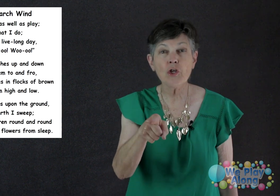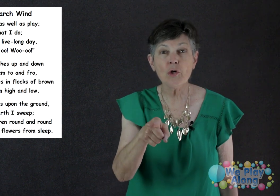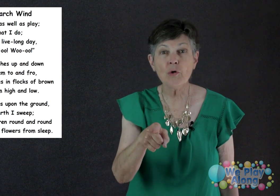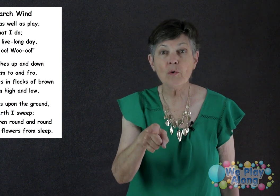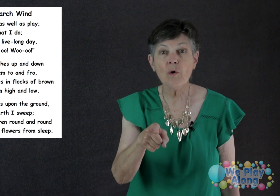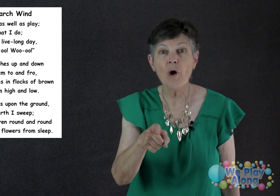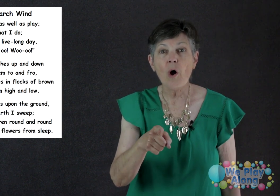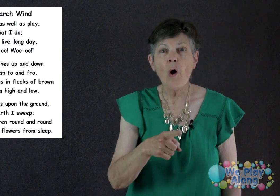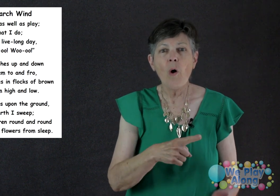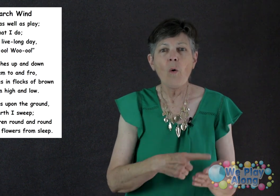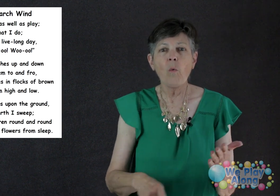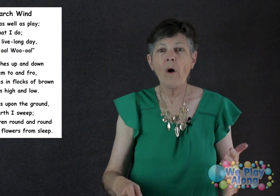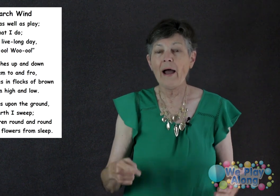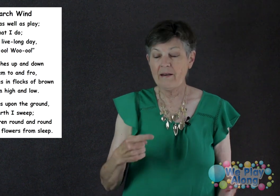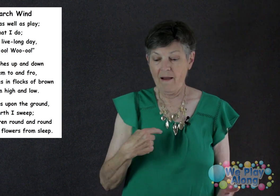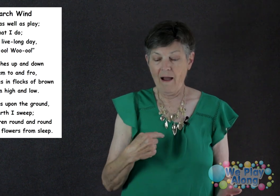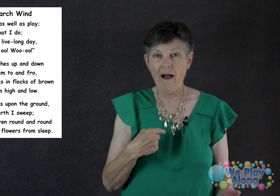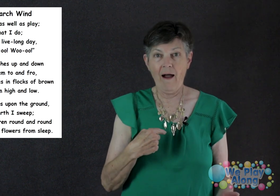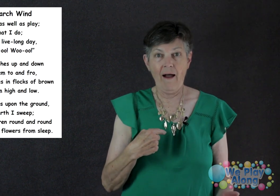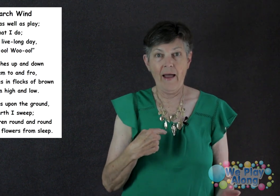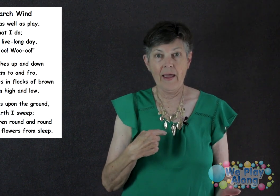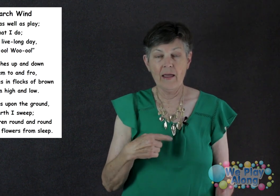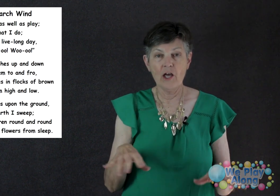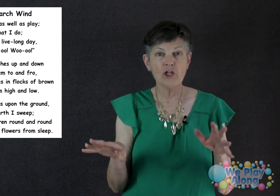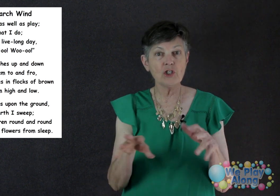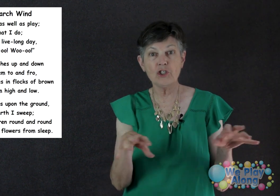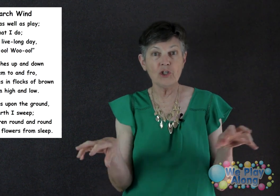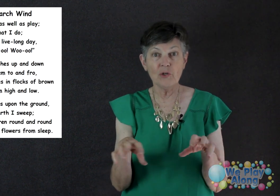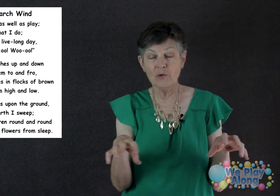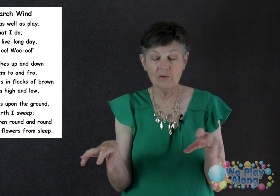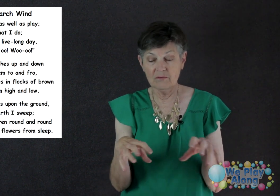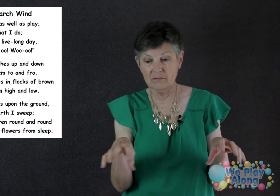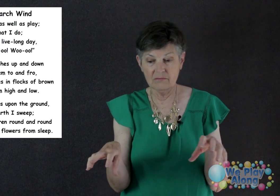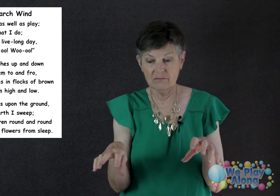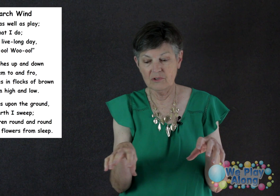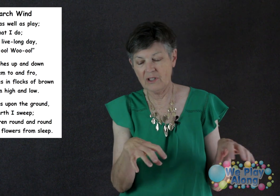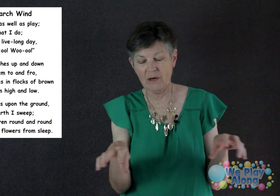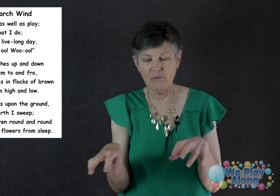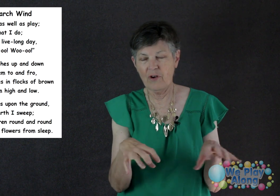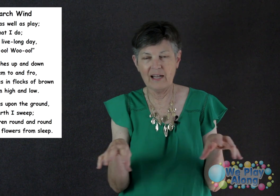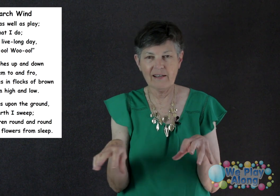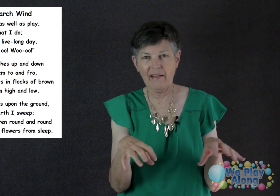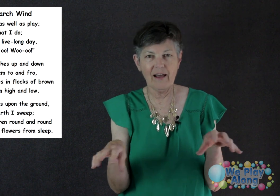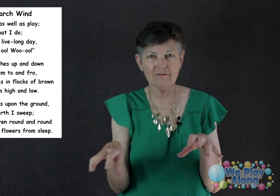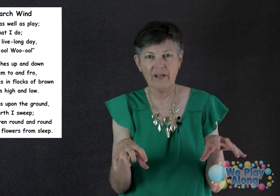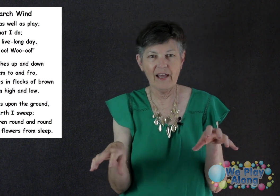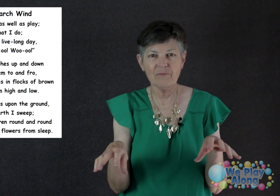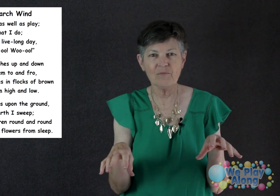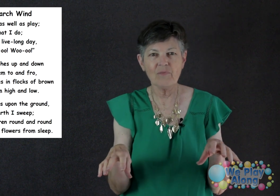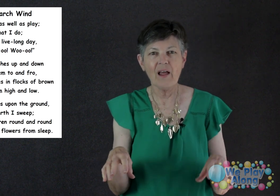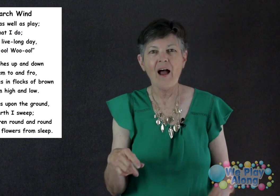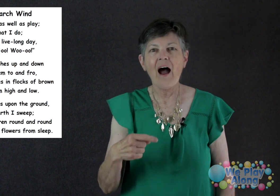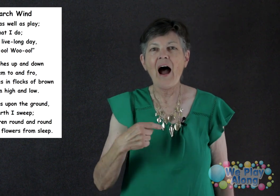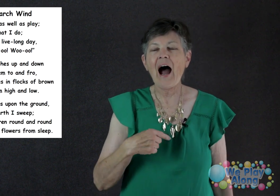you what I do. Just kind of move your hands like that, okay?